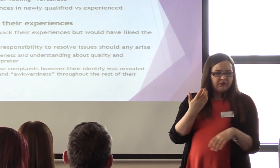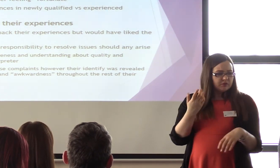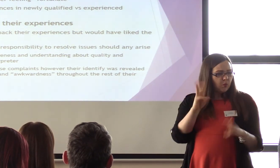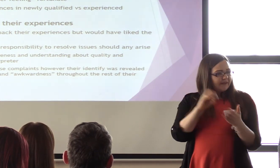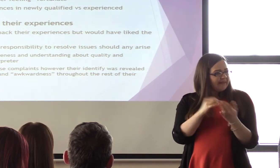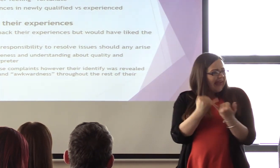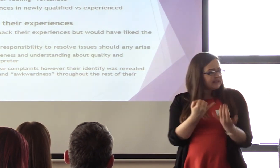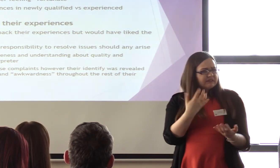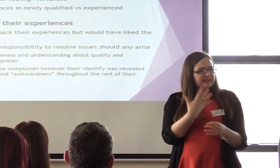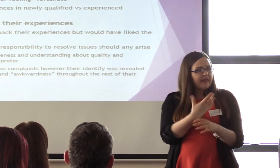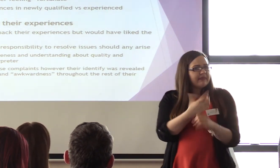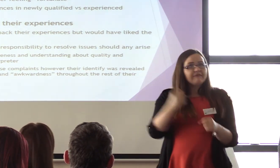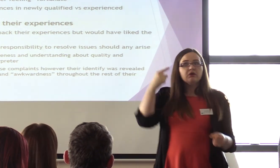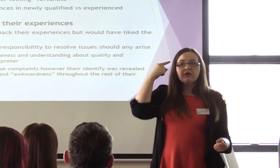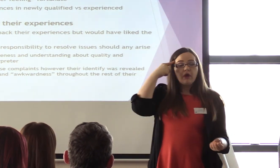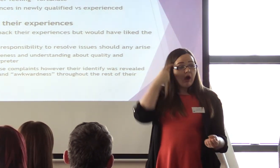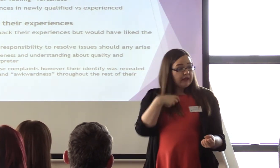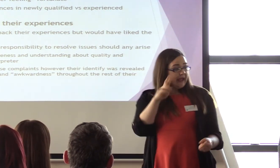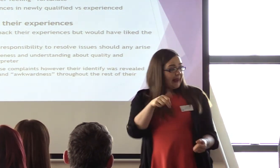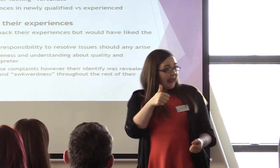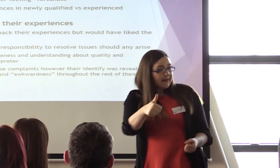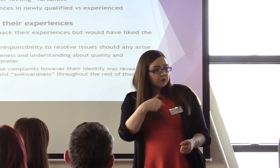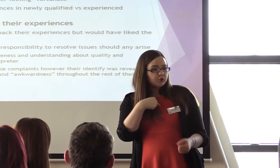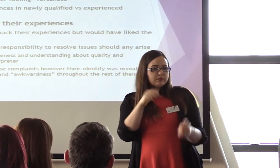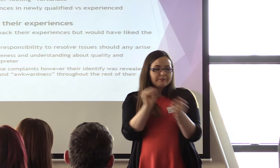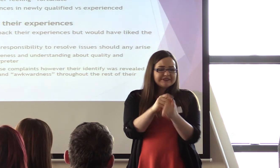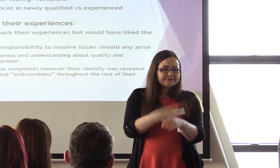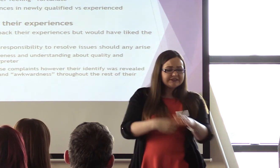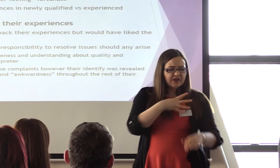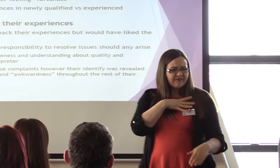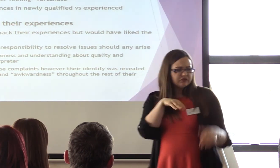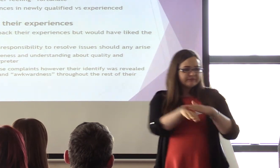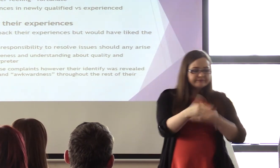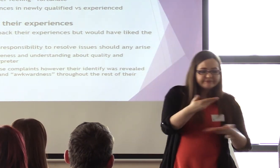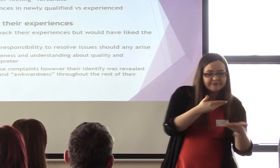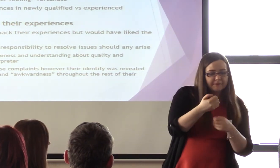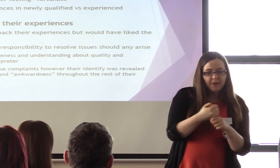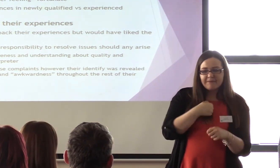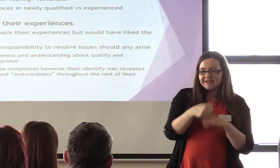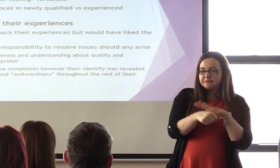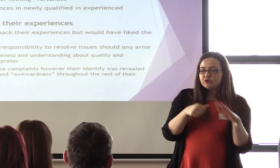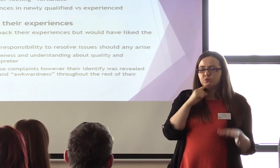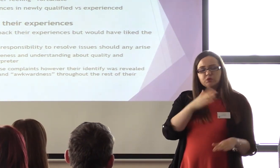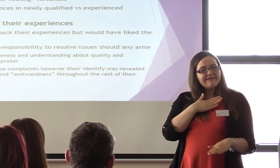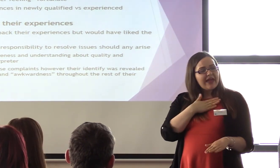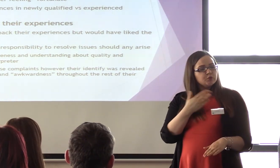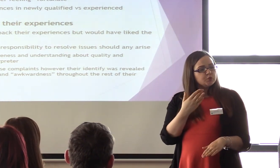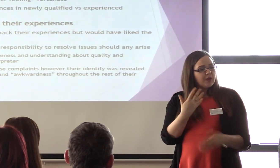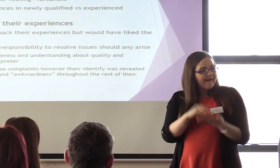to the disability office. They would have liked the opportunity. They never thought about it, and they never thought about meeting the disability or access officer